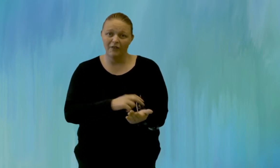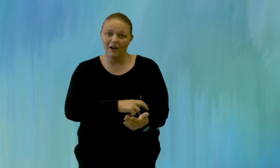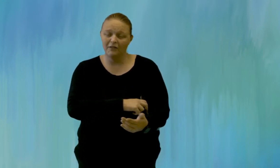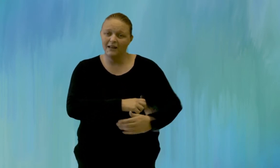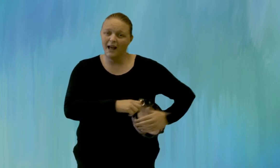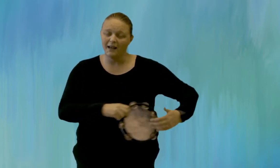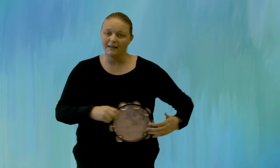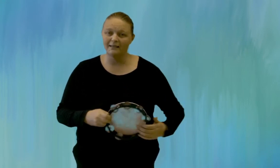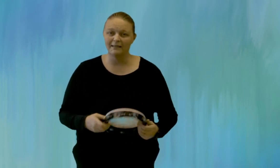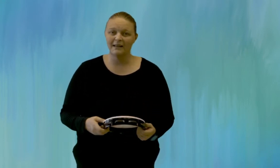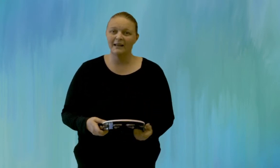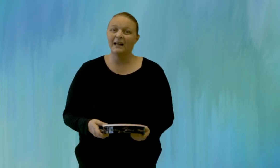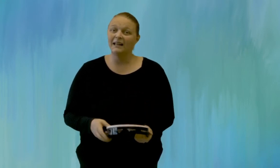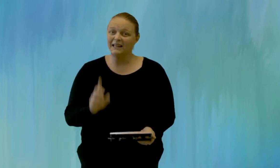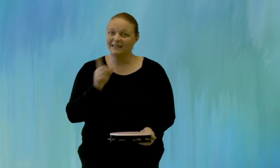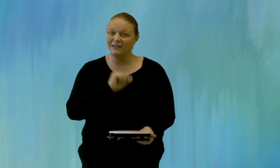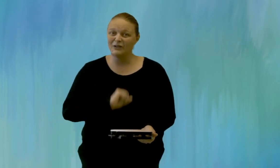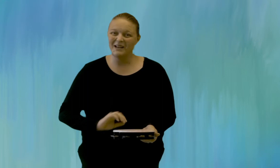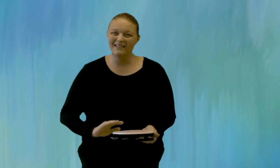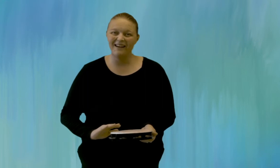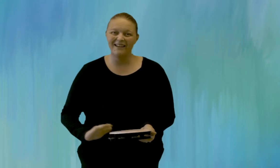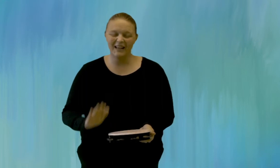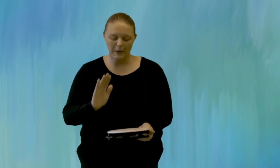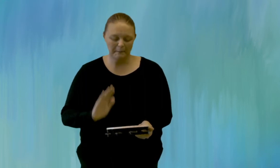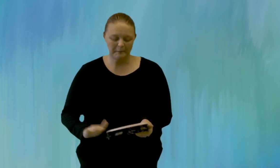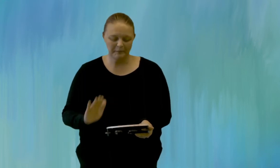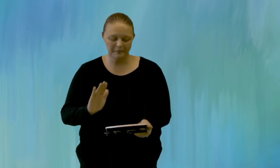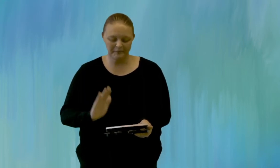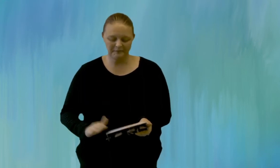Very nice. Listen to my song.